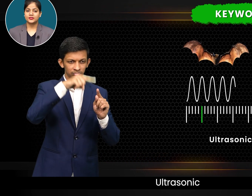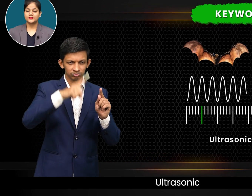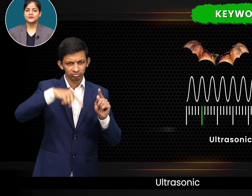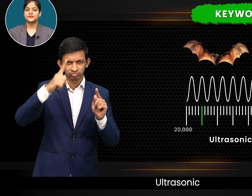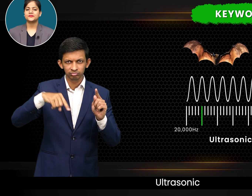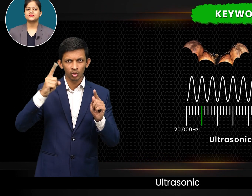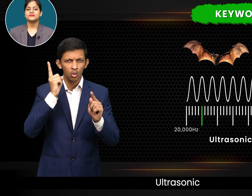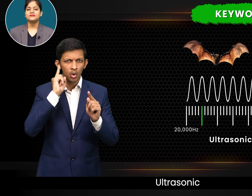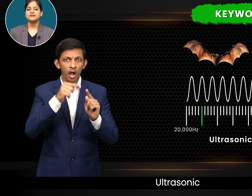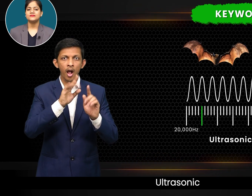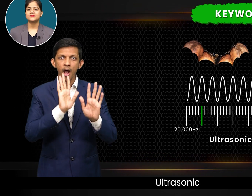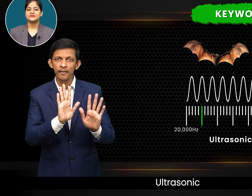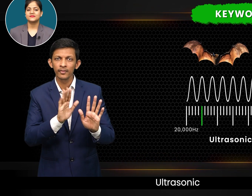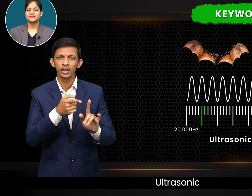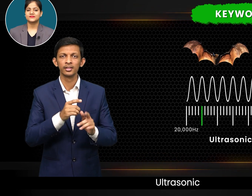ultrasonic,